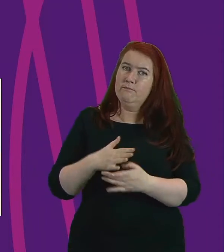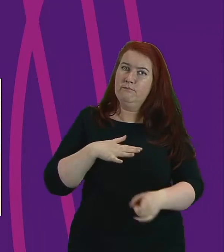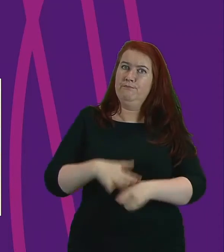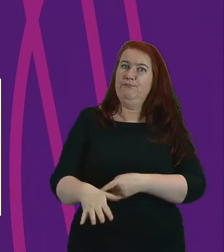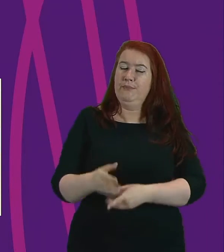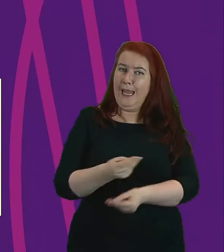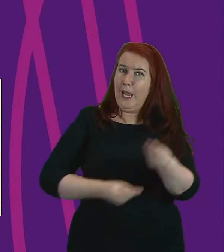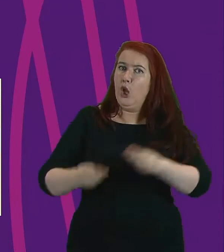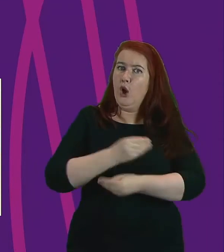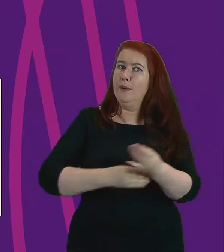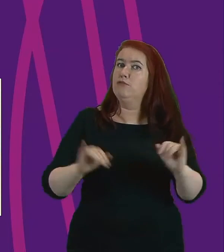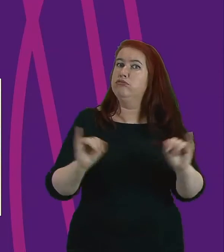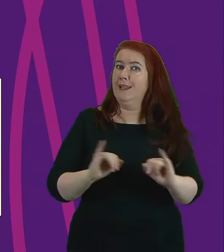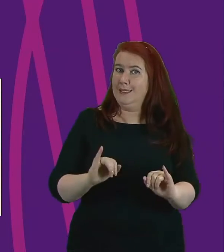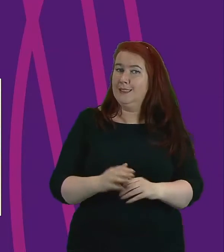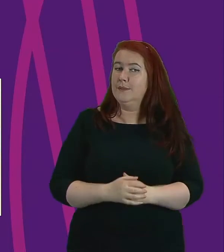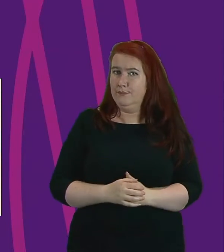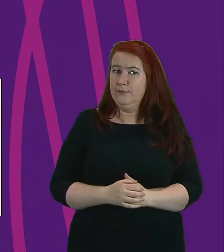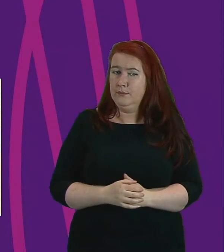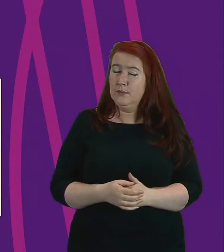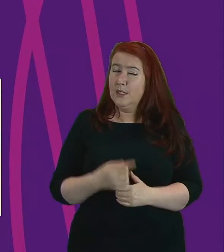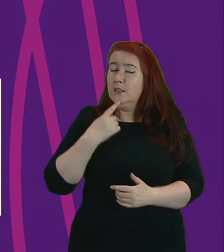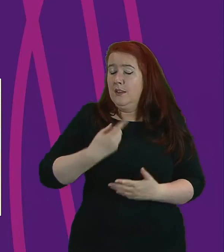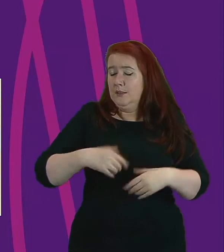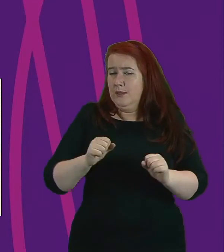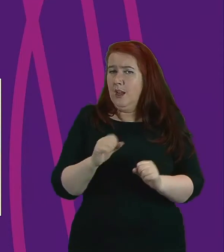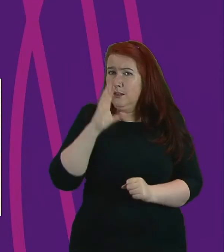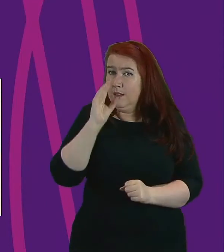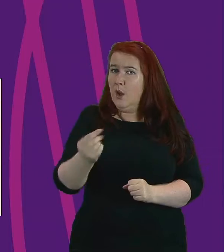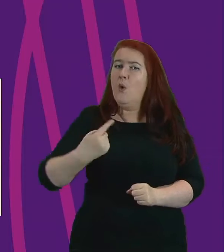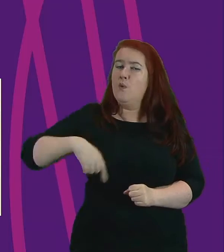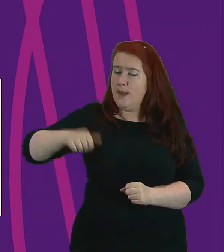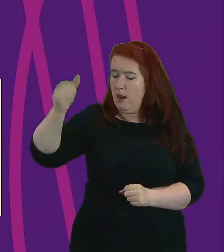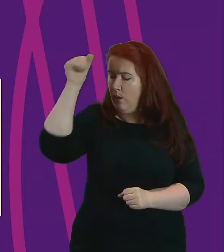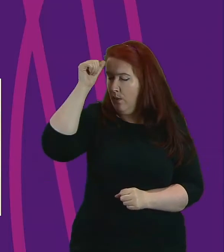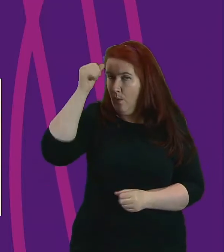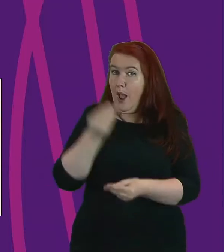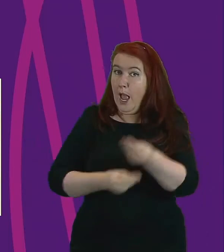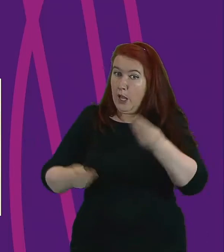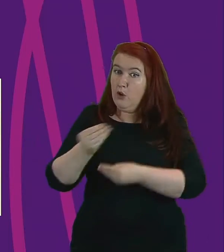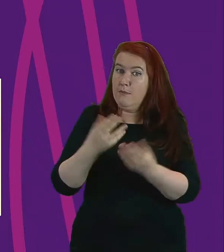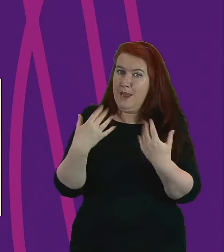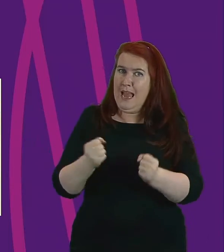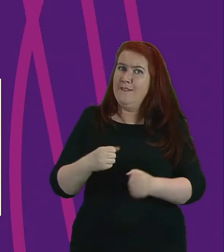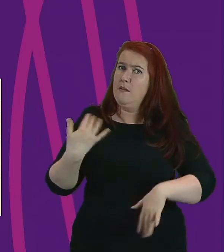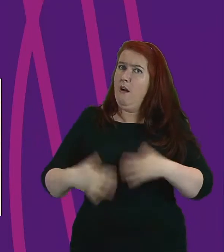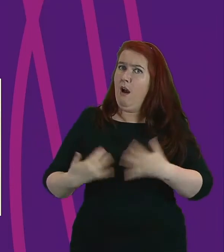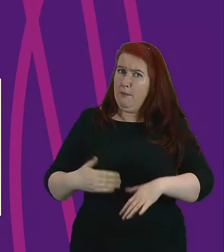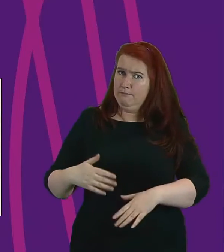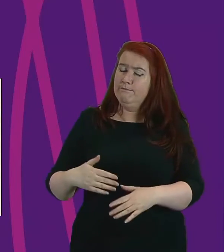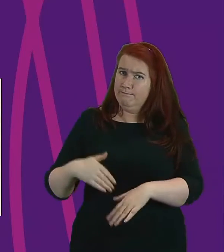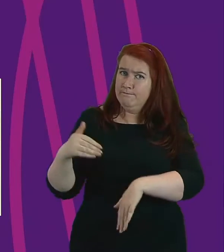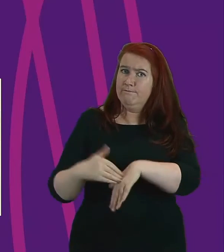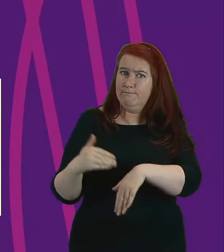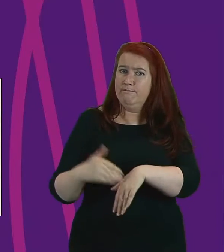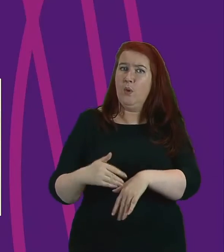very clearly at the outset that we know the harm being done to the economy. We know the enormous pressures